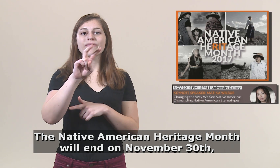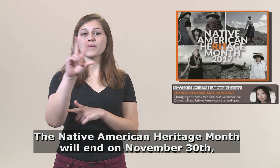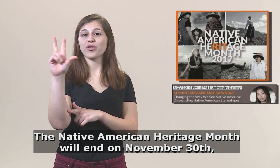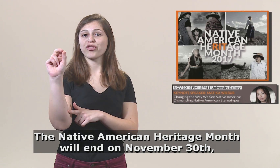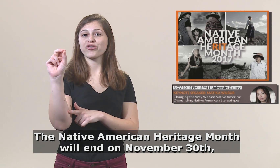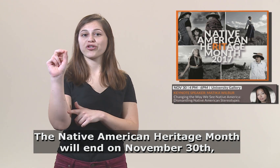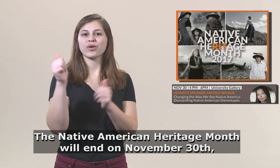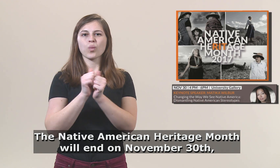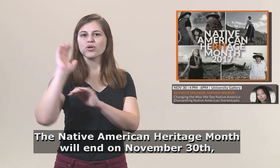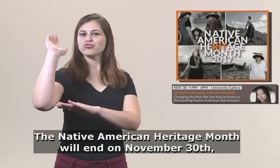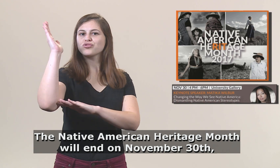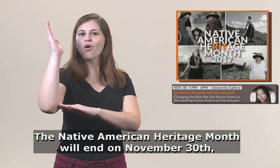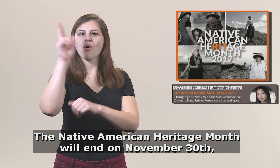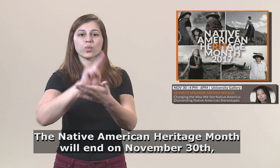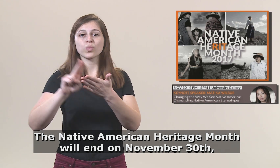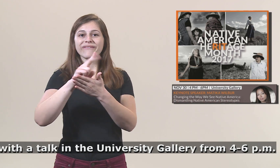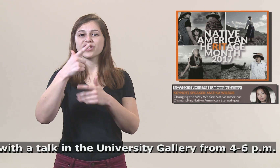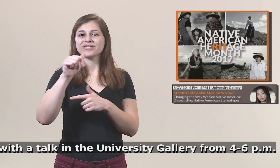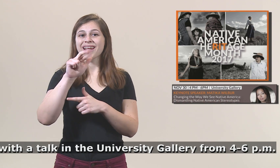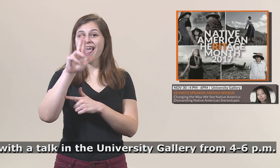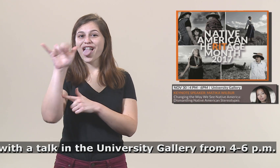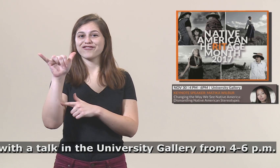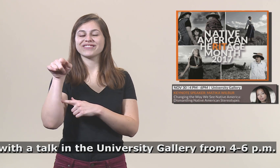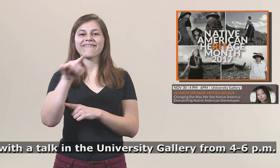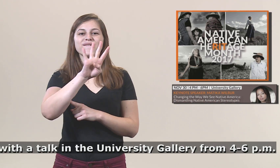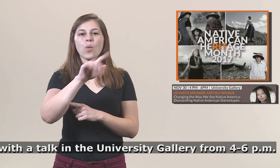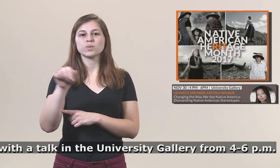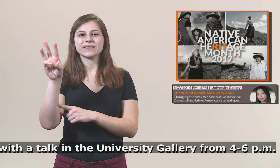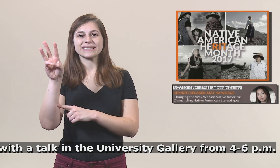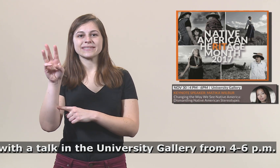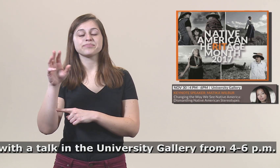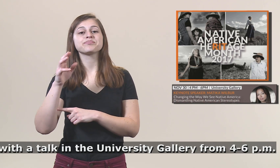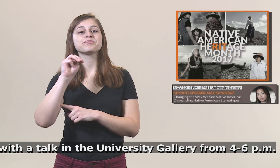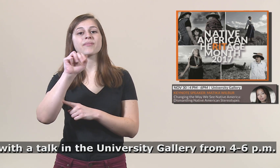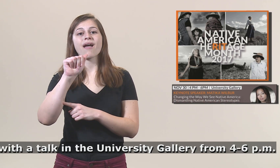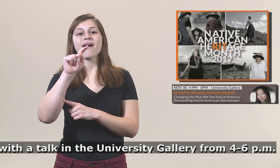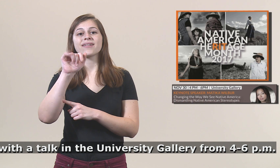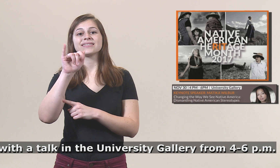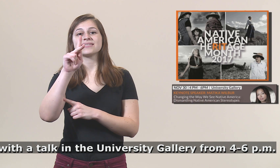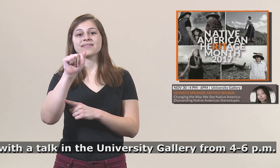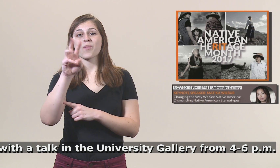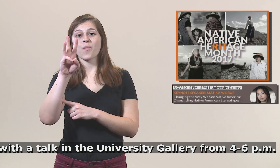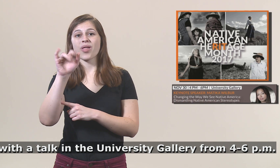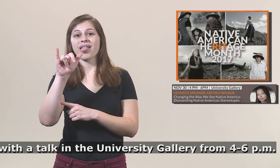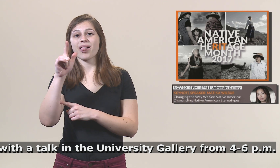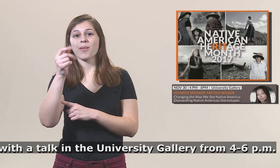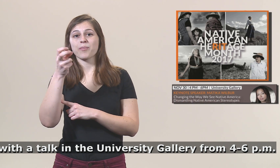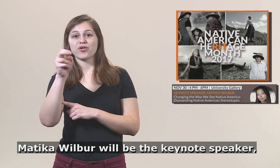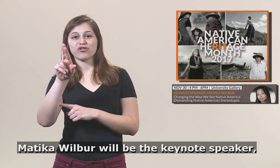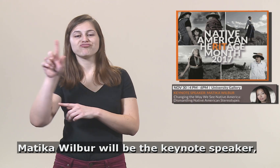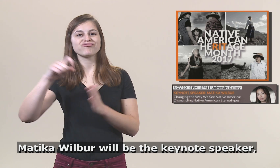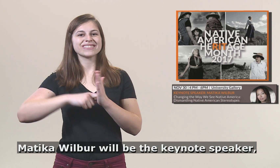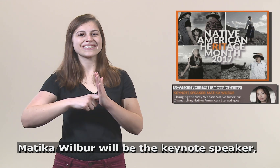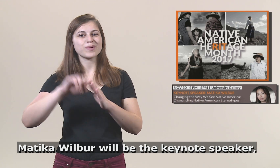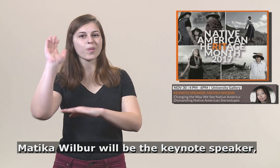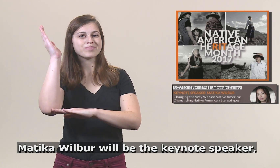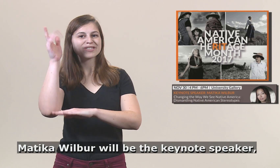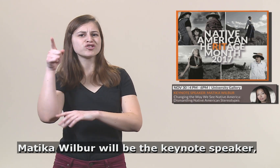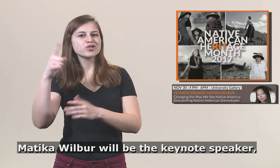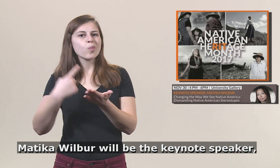Month will end on November 30th with a talk in the University Gallery from 4 to 6 p.m. Matika Wilbur will be the